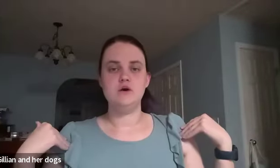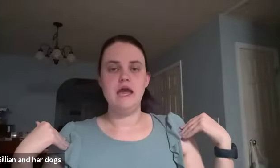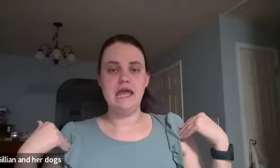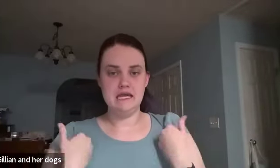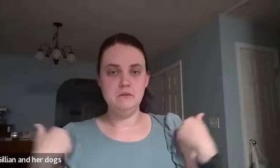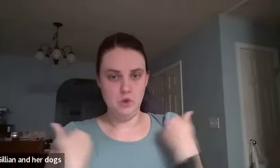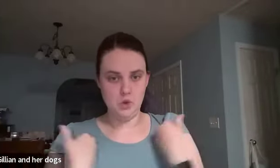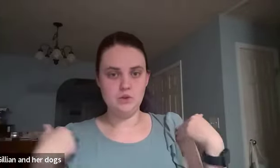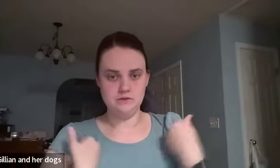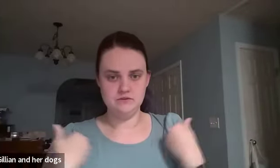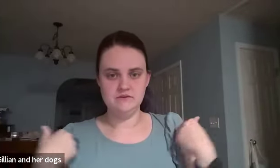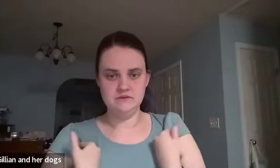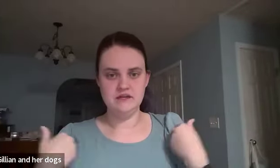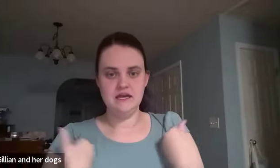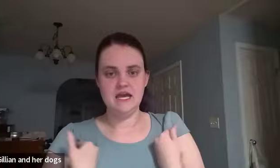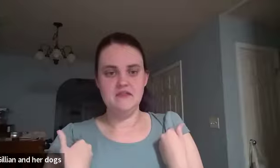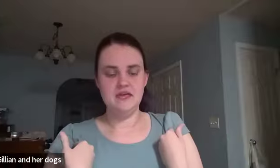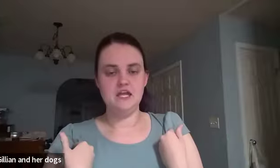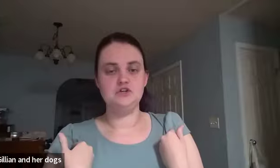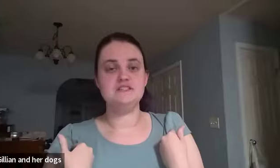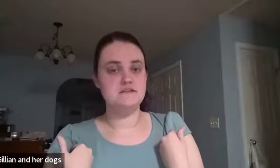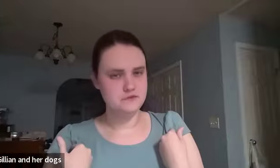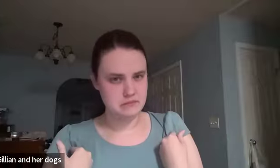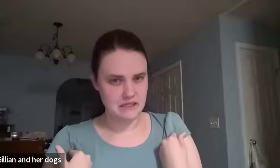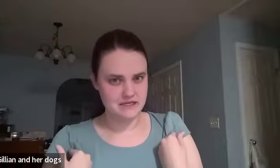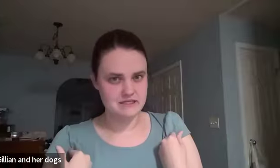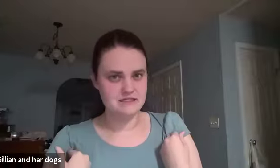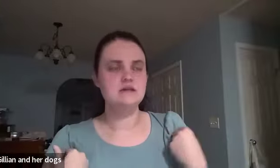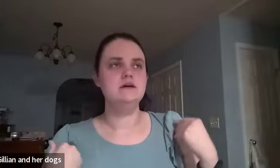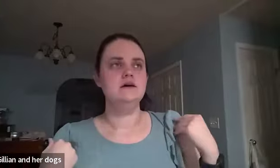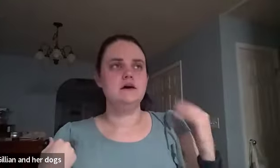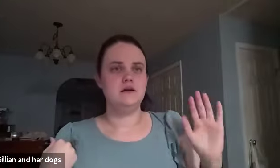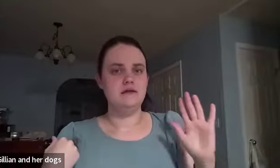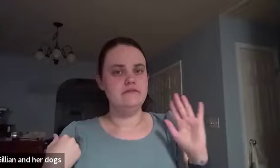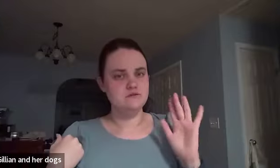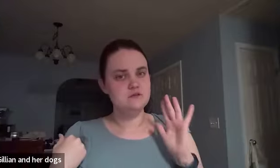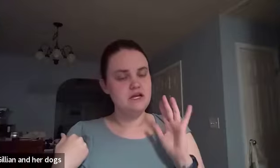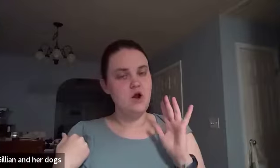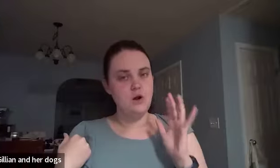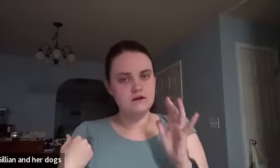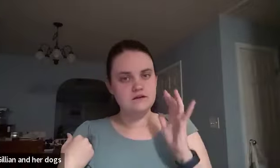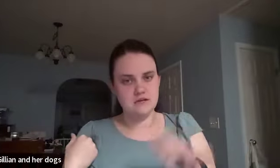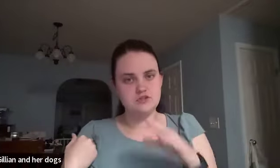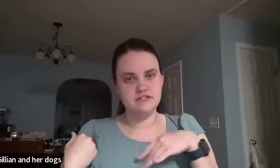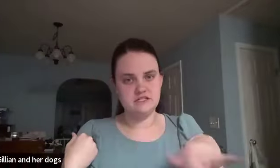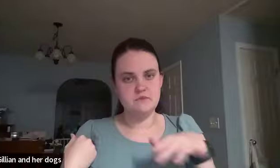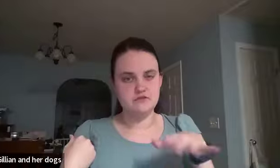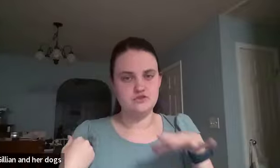So animal and then your sign for place. All right. This one's a bit hard conceptually to explain through